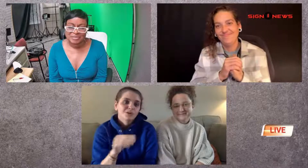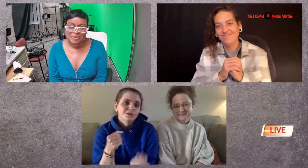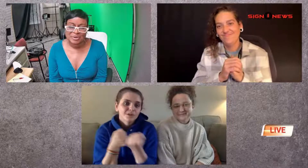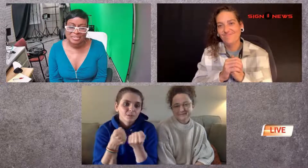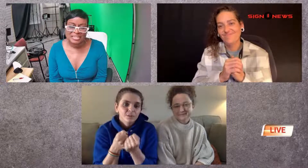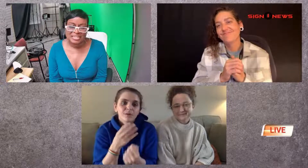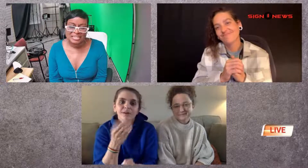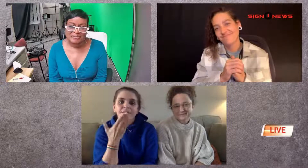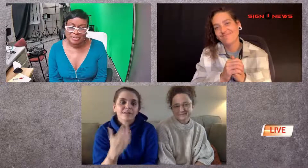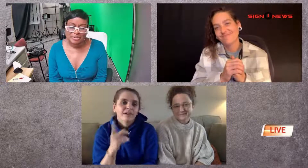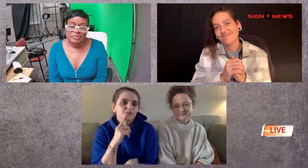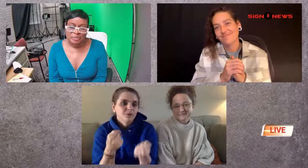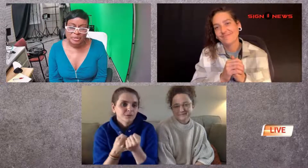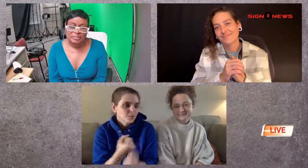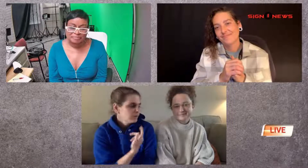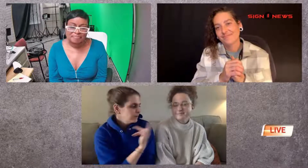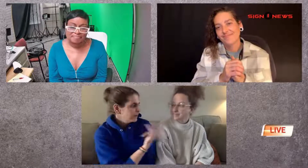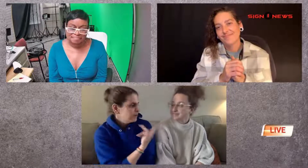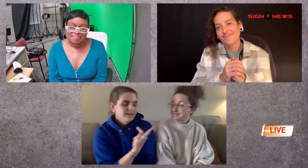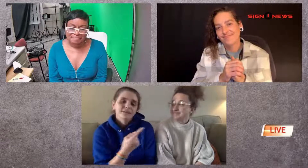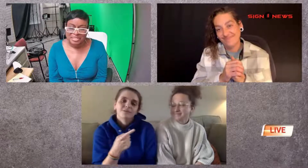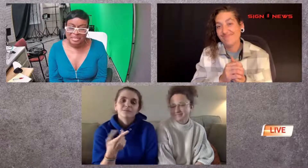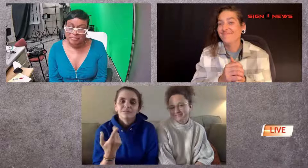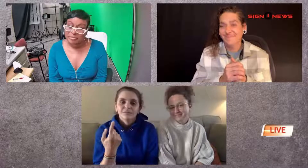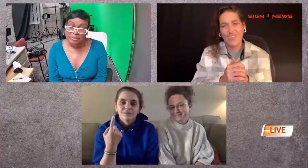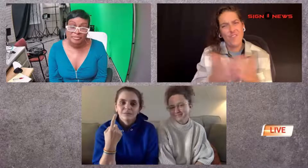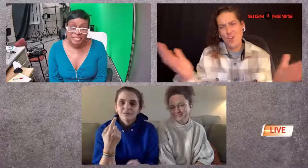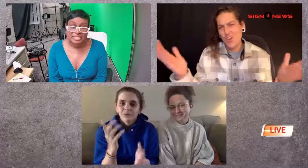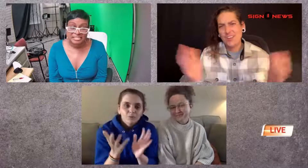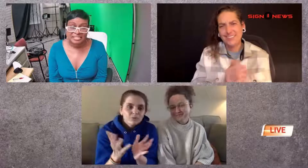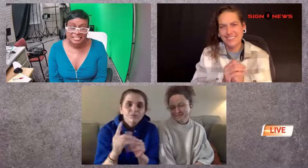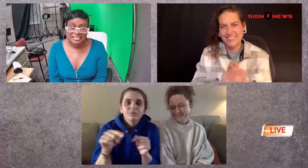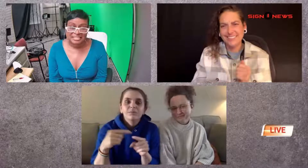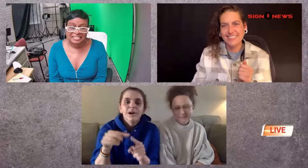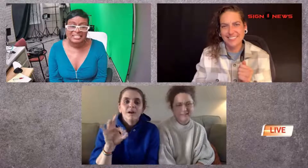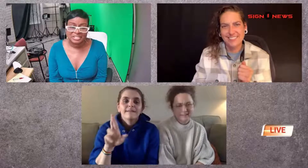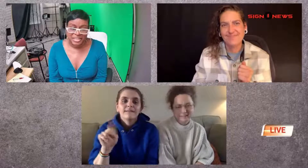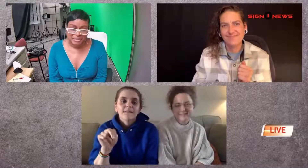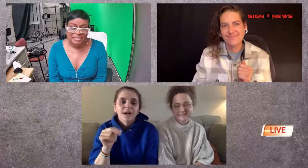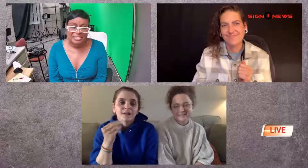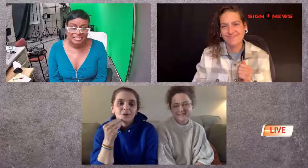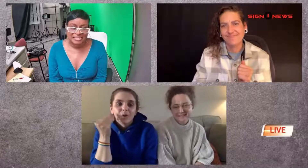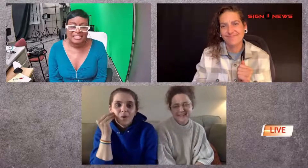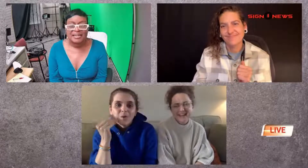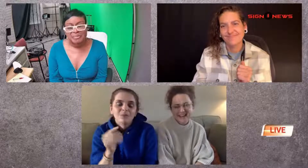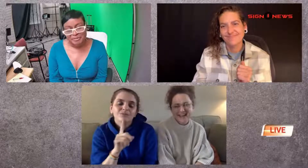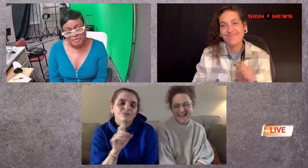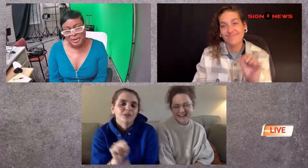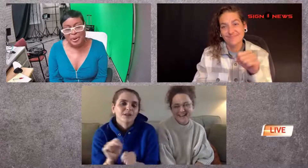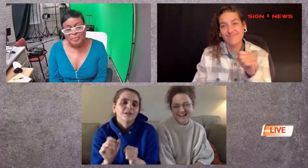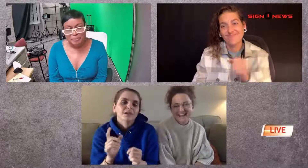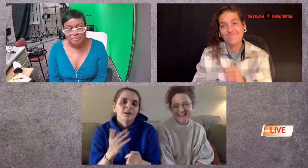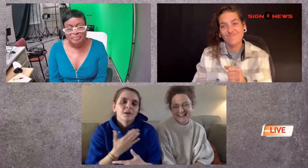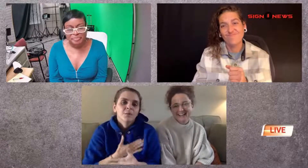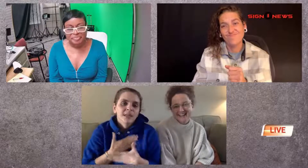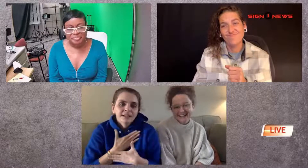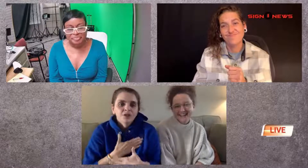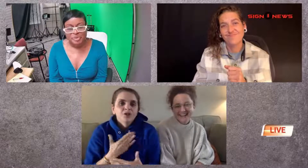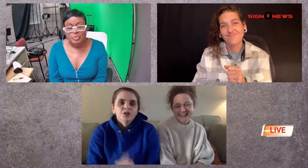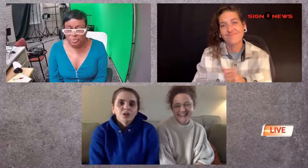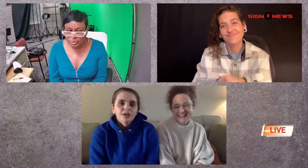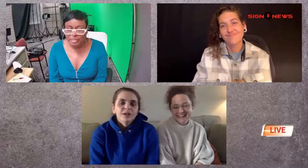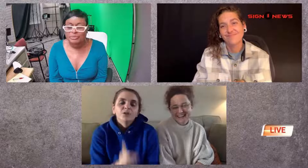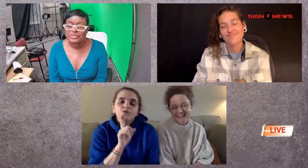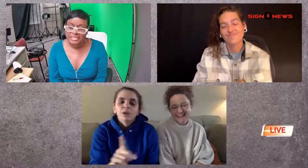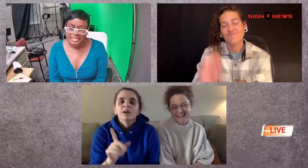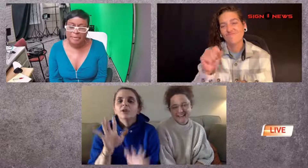Thank you both for your support, for the both of us, and chatting with us about Fun Home.